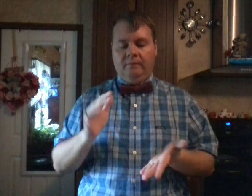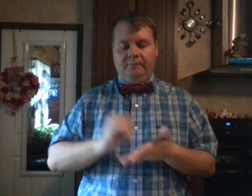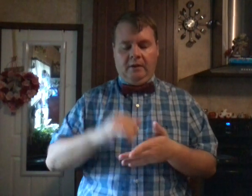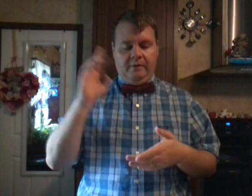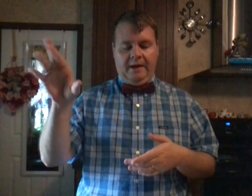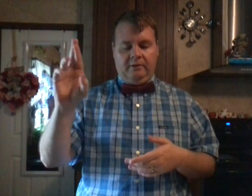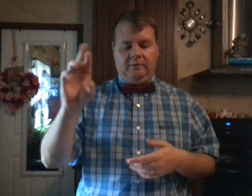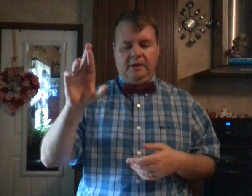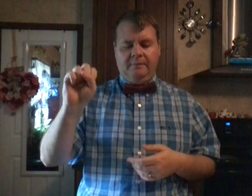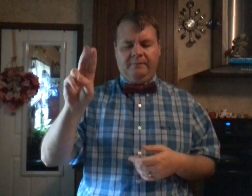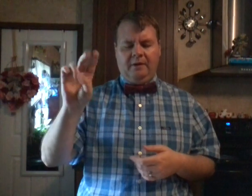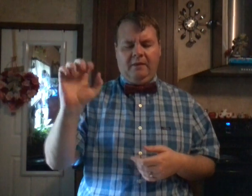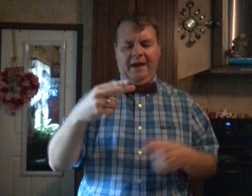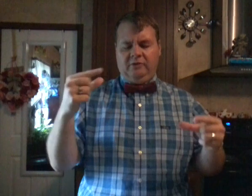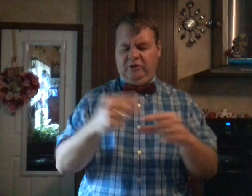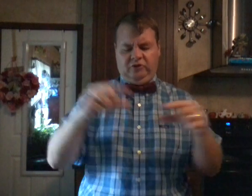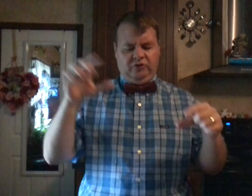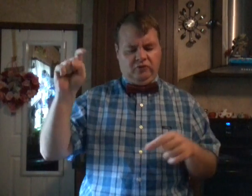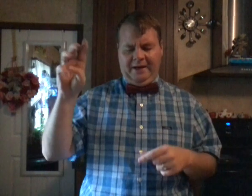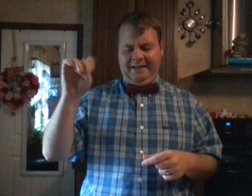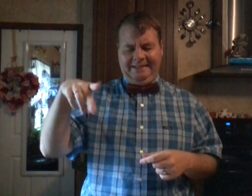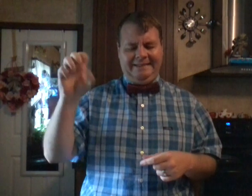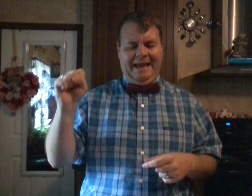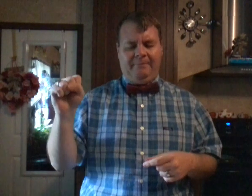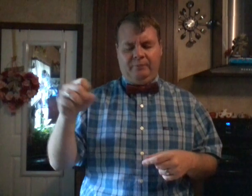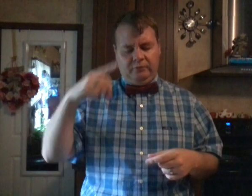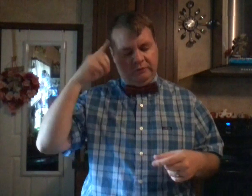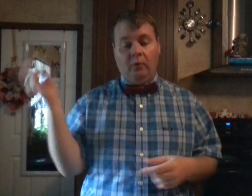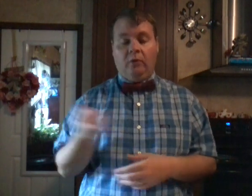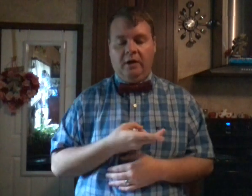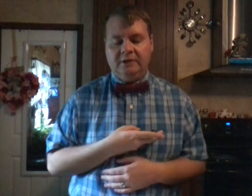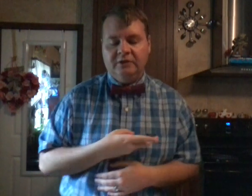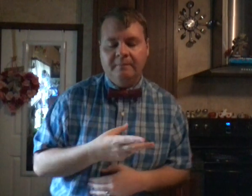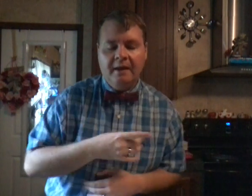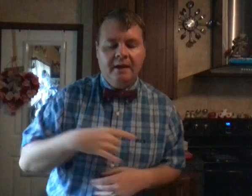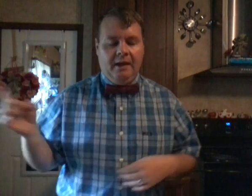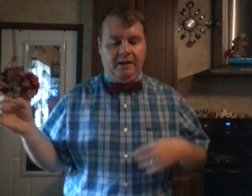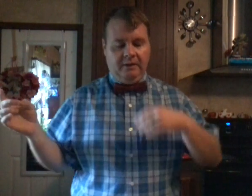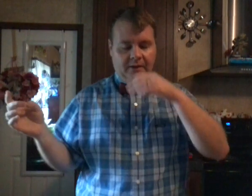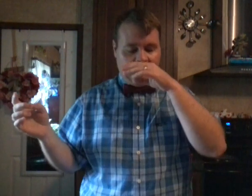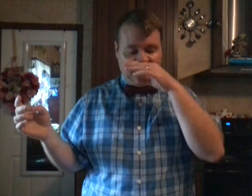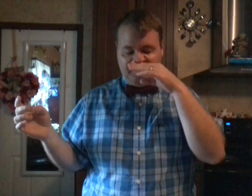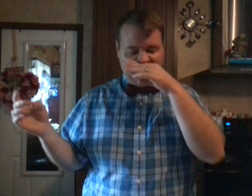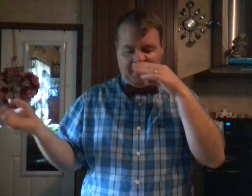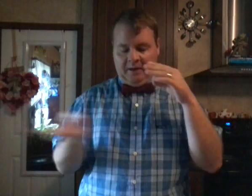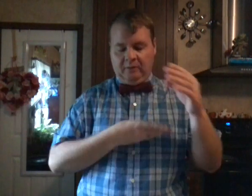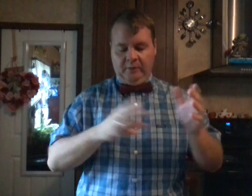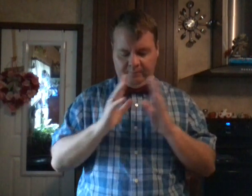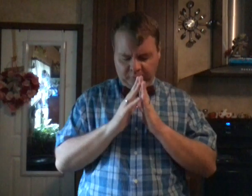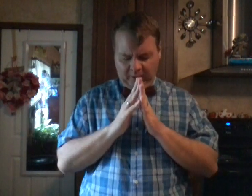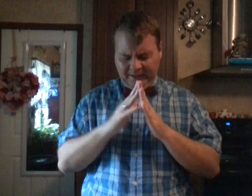that are such great examples for us. And we pray